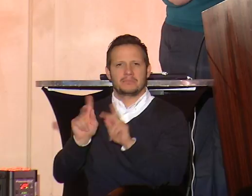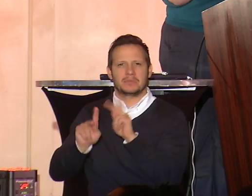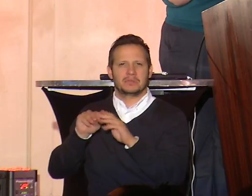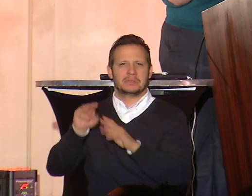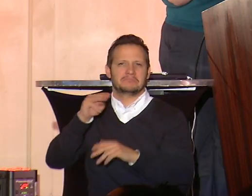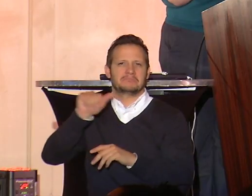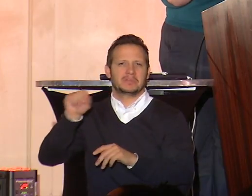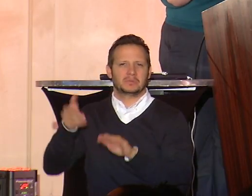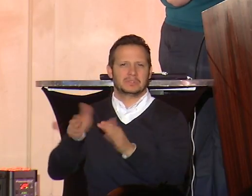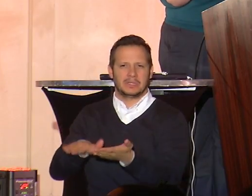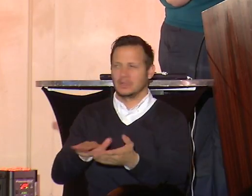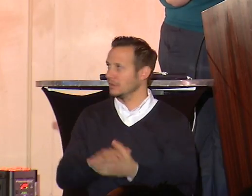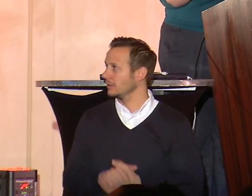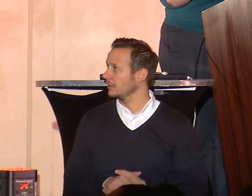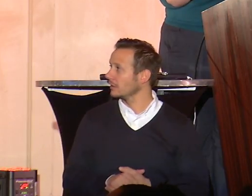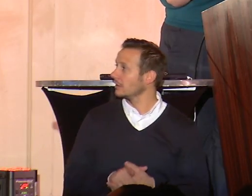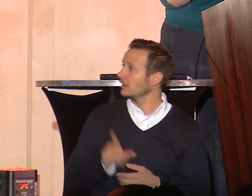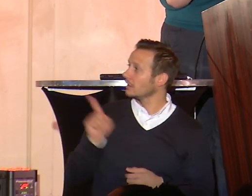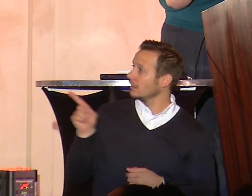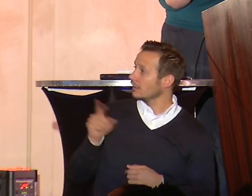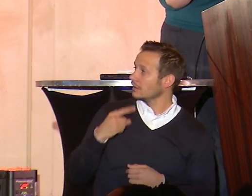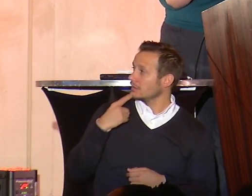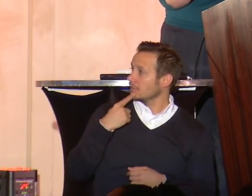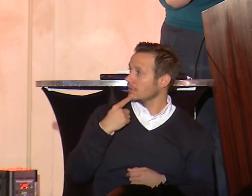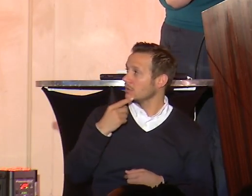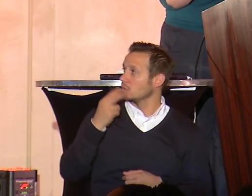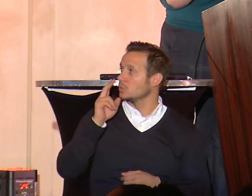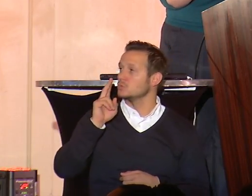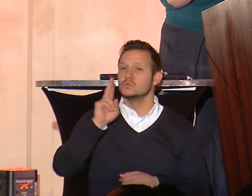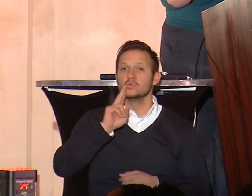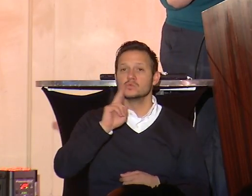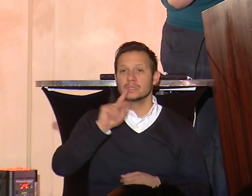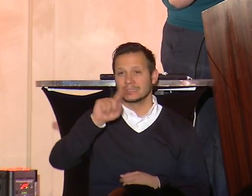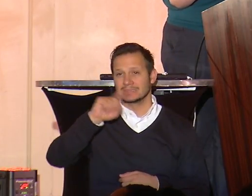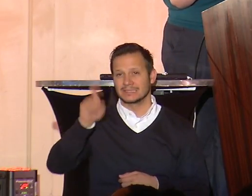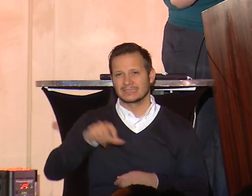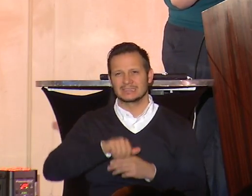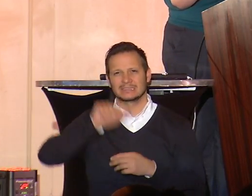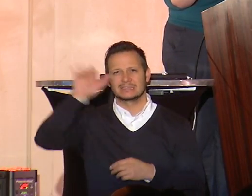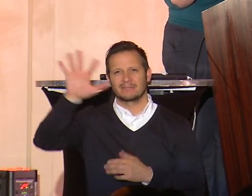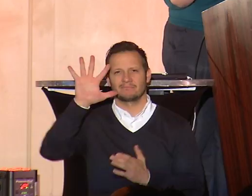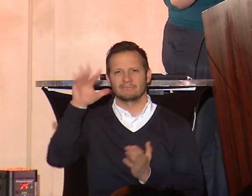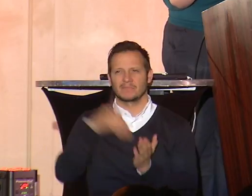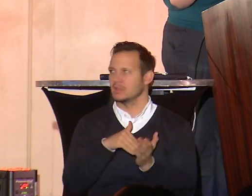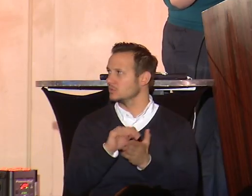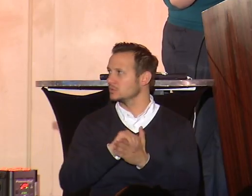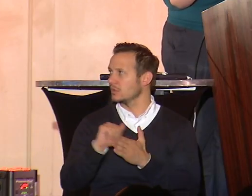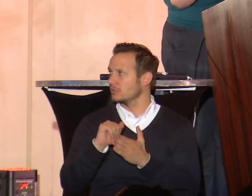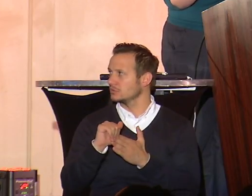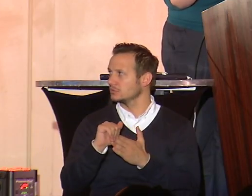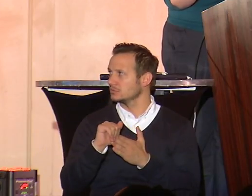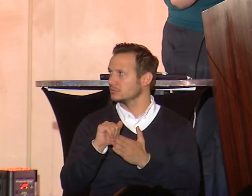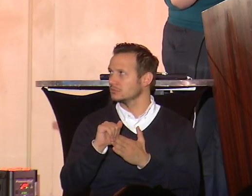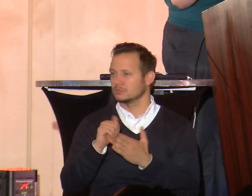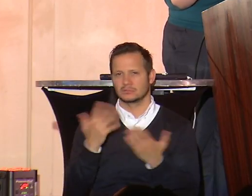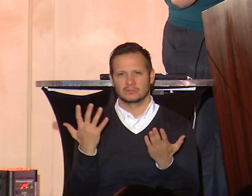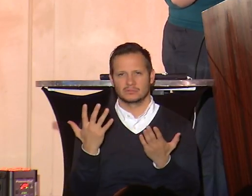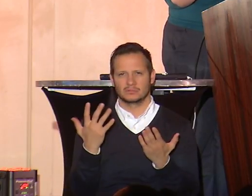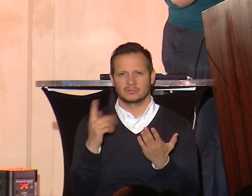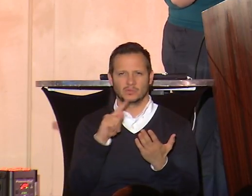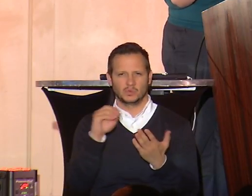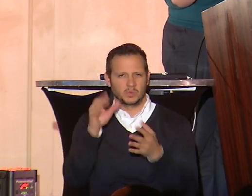Archdiocese of Galveston, Houston, Texas sent $5,000 to Massachusetts to help determine how the people died